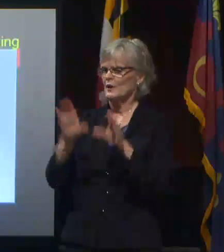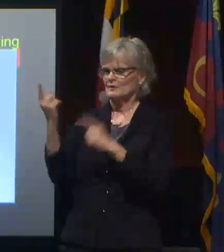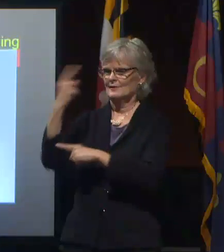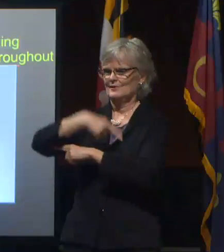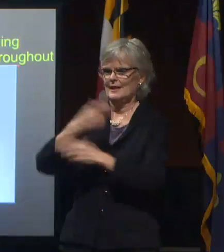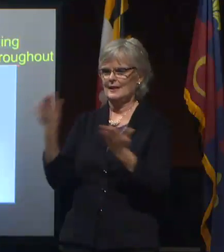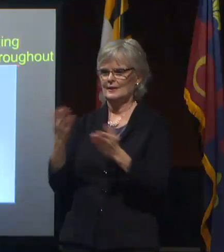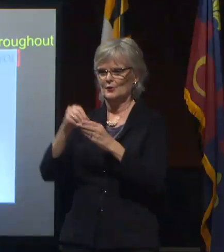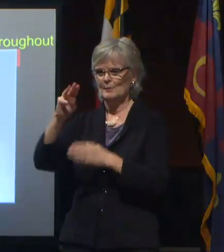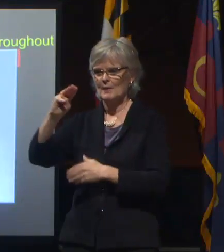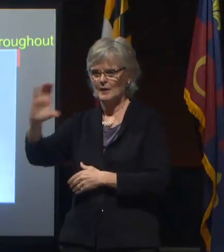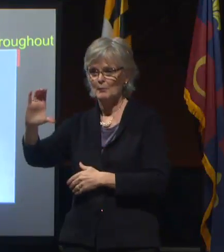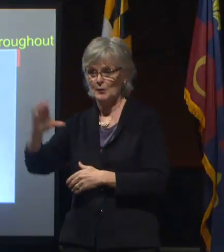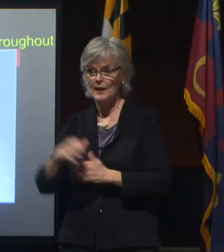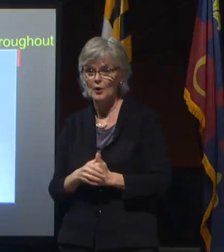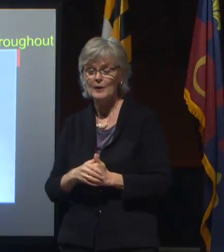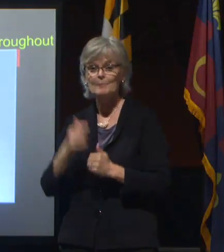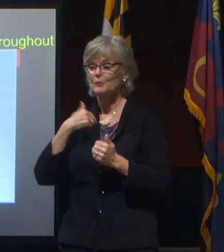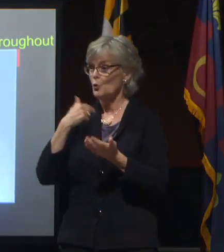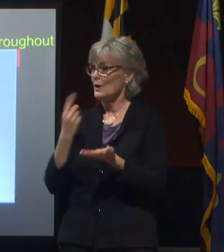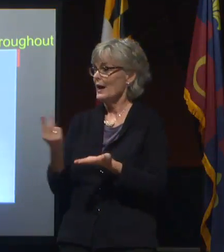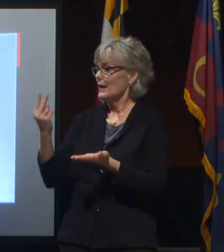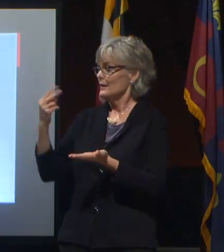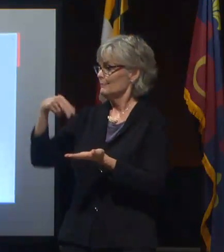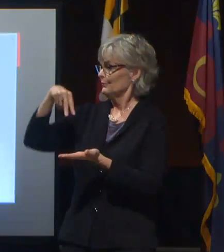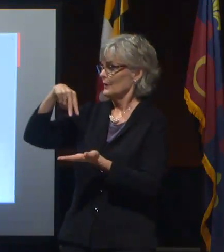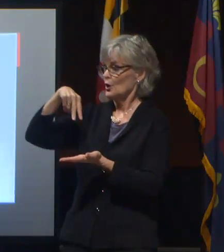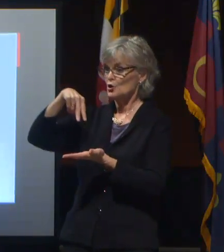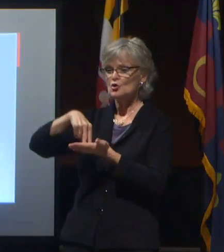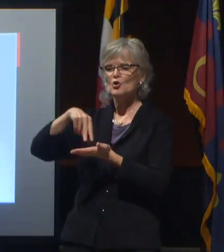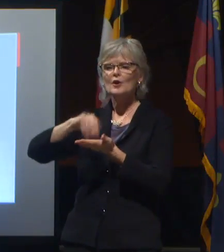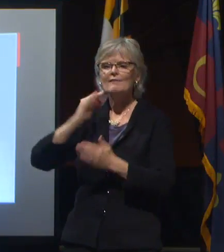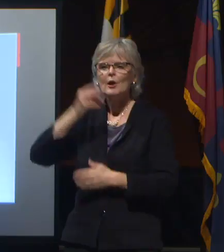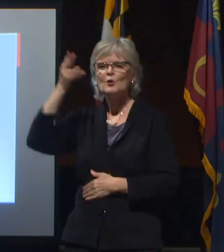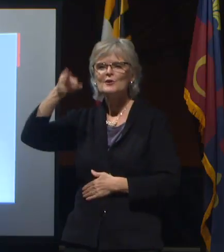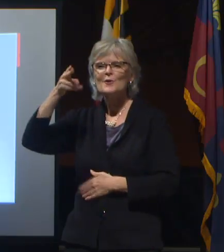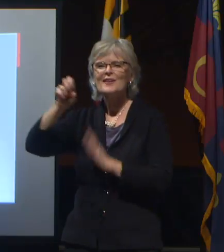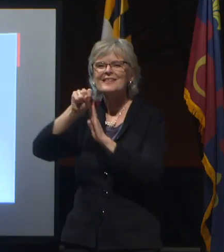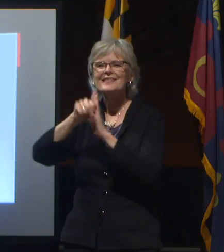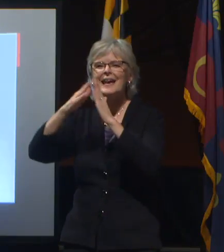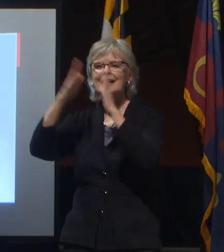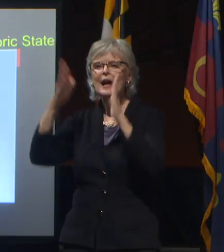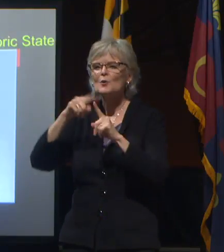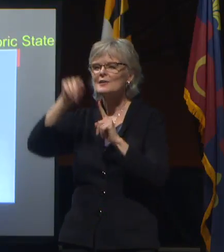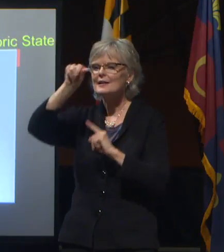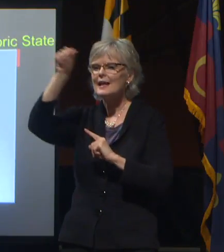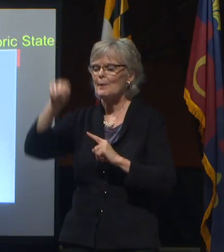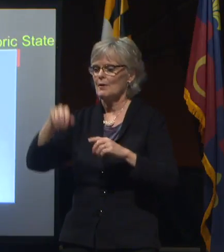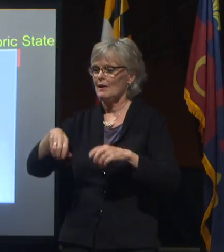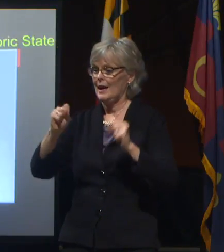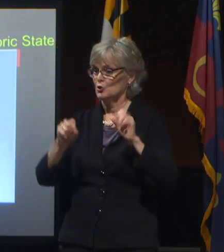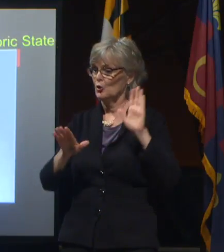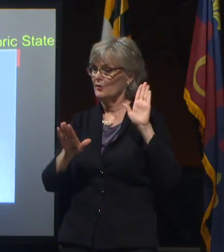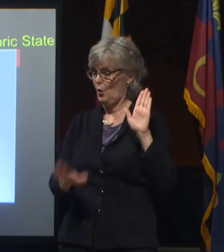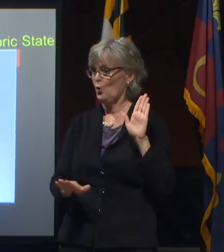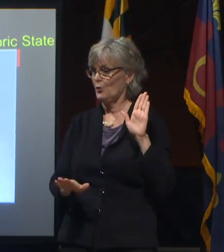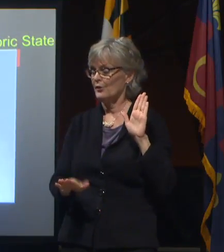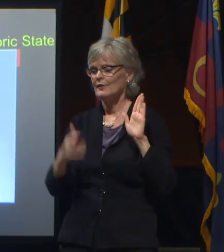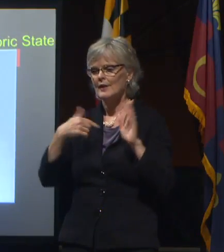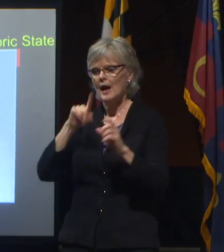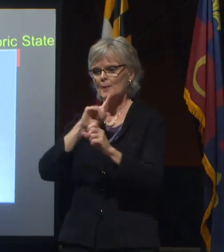County. When I stood on the steps of our historic State House in Annapolis and took the oath of office,